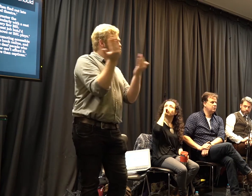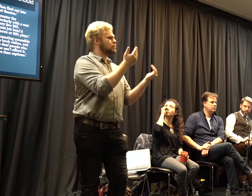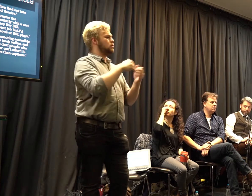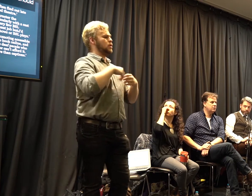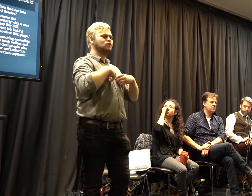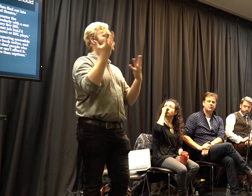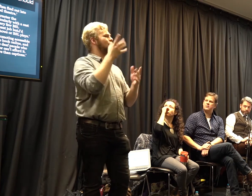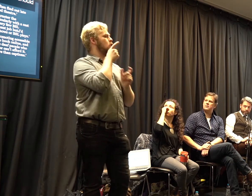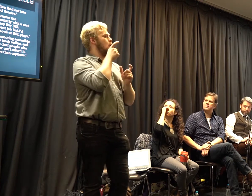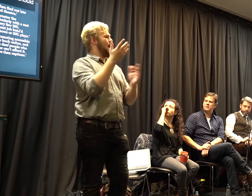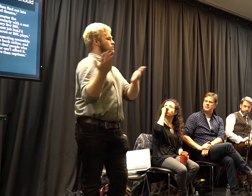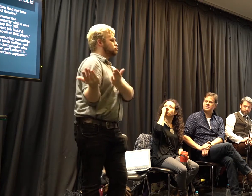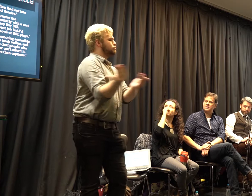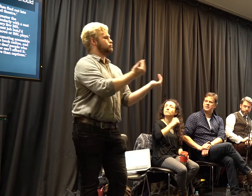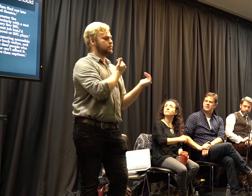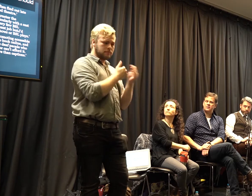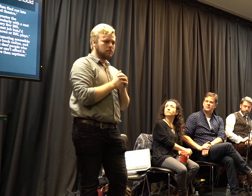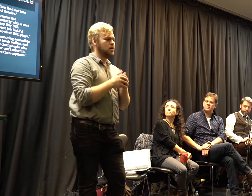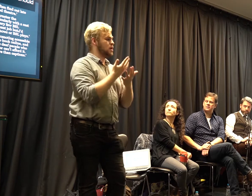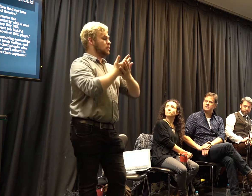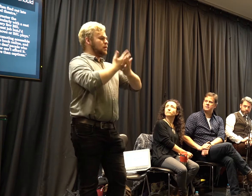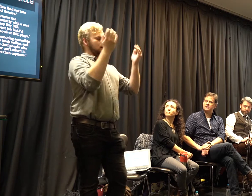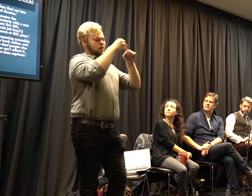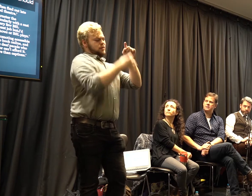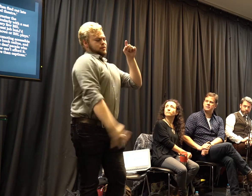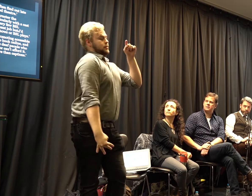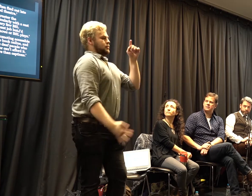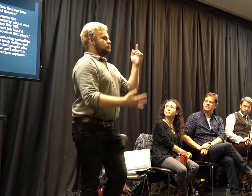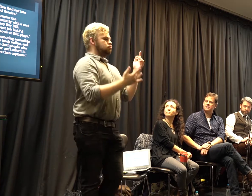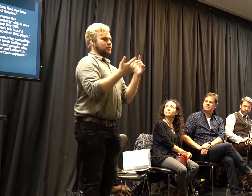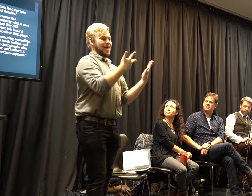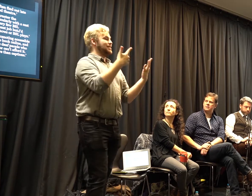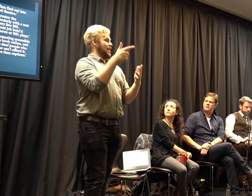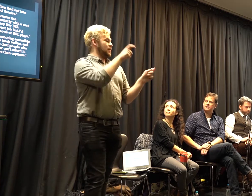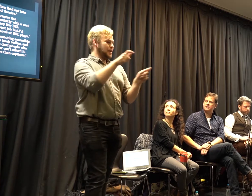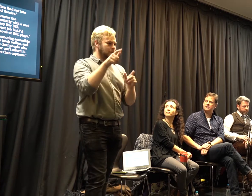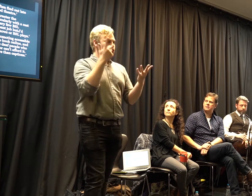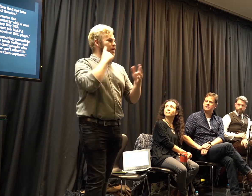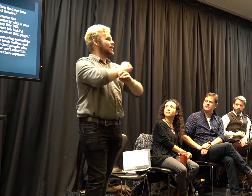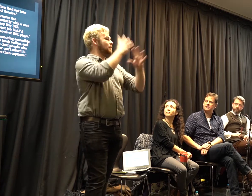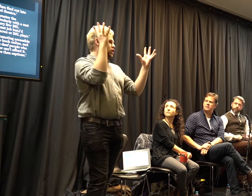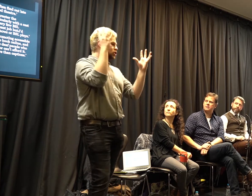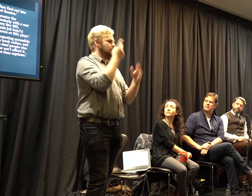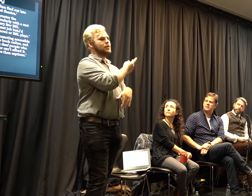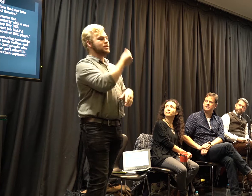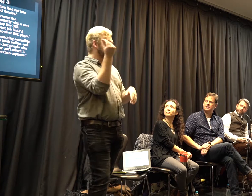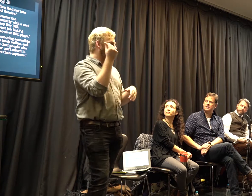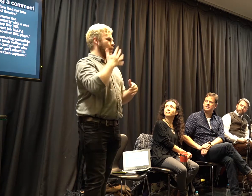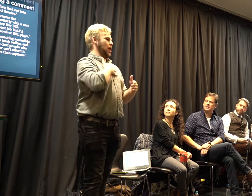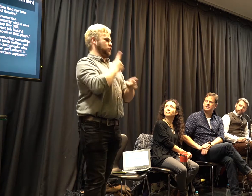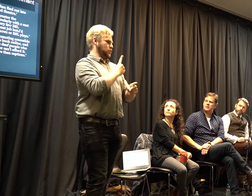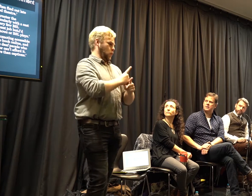So in the end, my final question was leaving a comment box. And 87